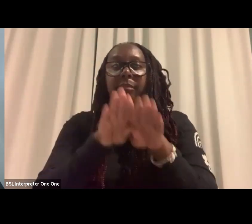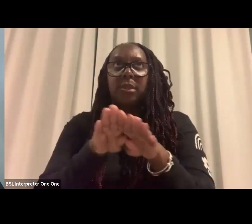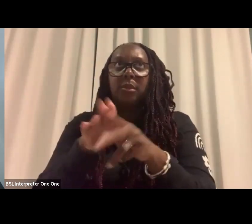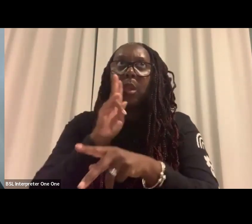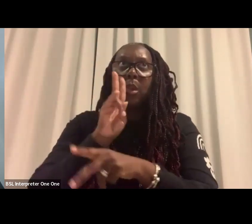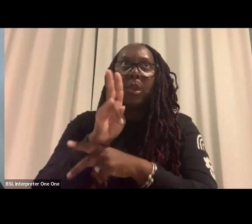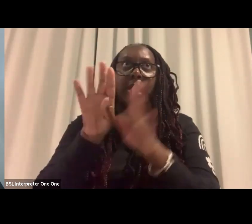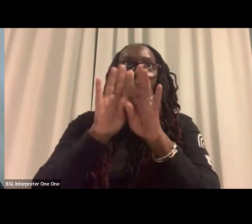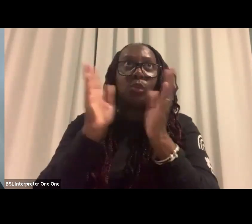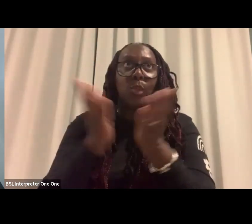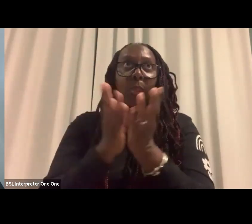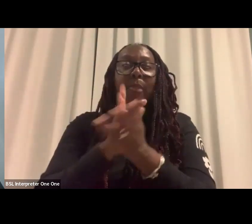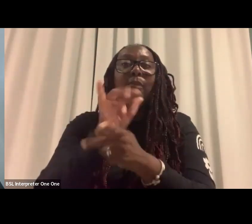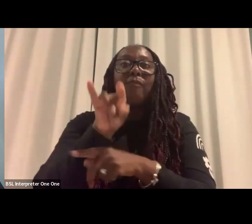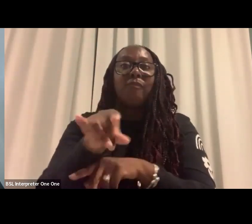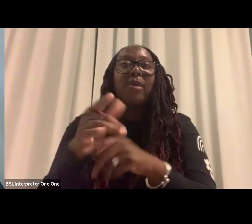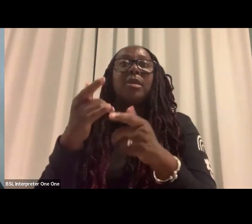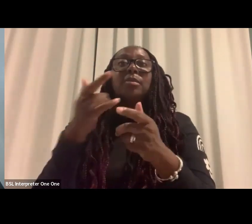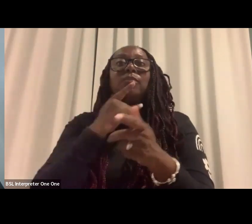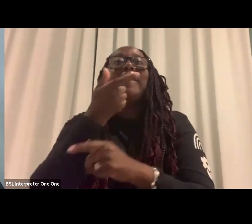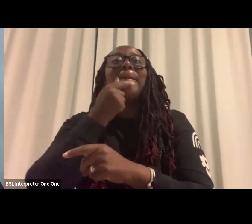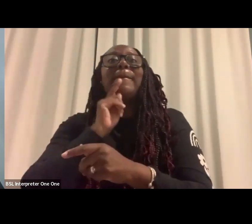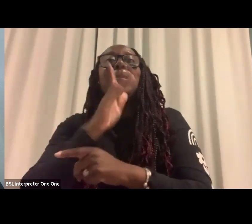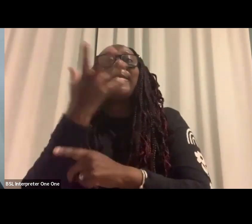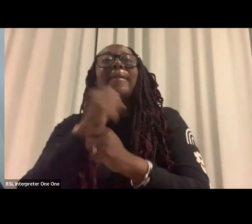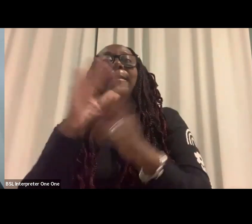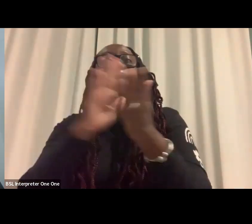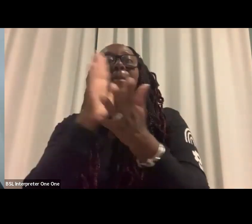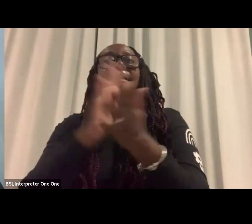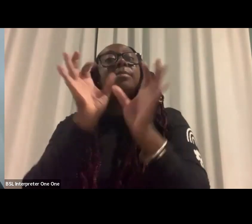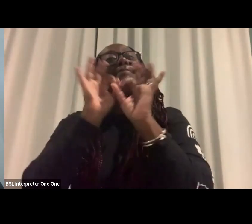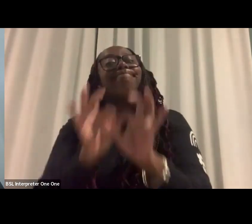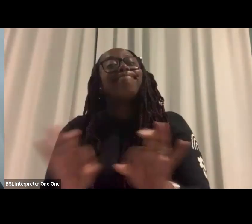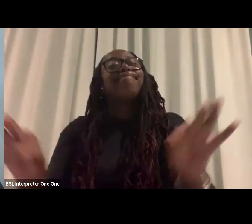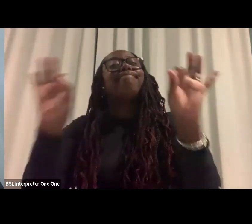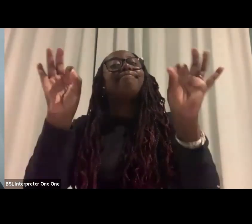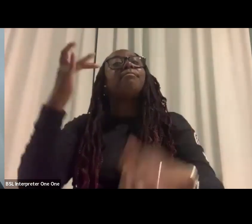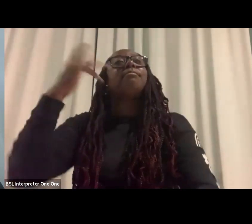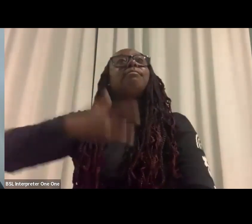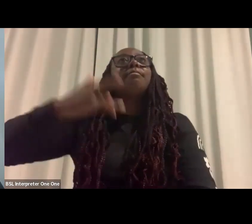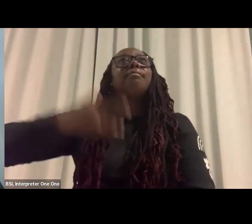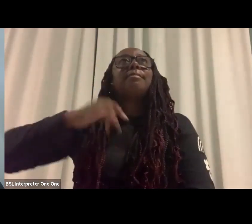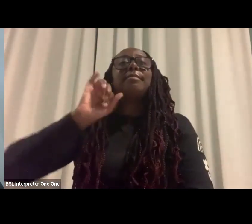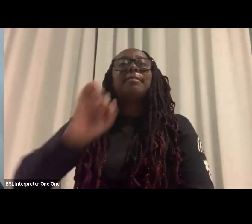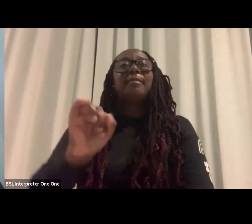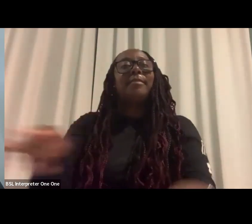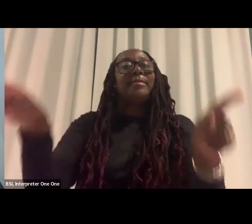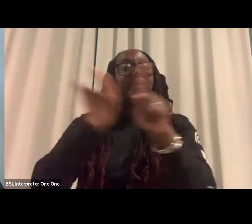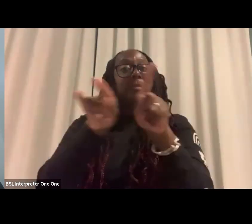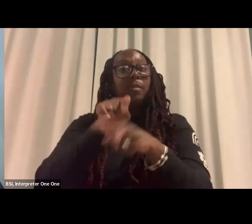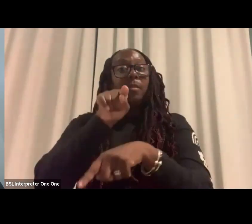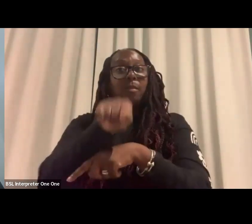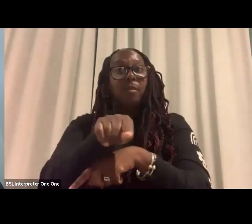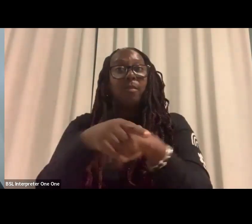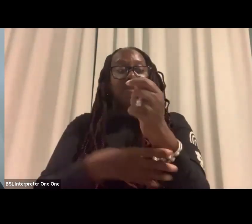the universal desire of their people to have happiness and peace in their lives. So this is